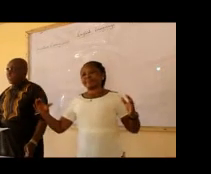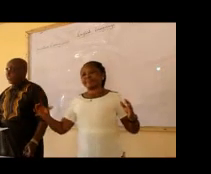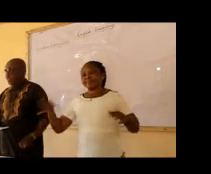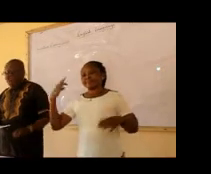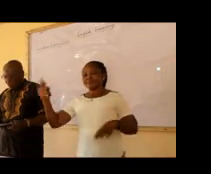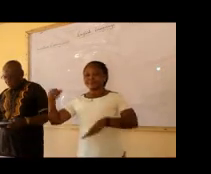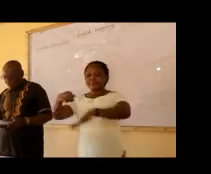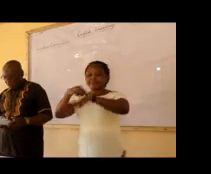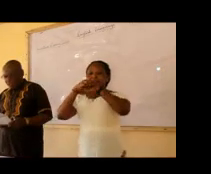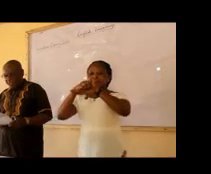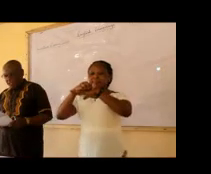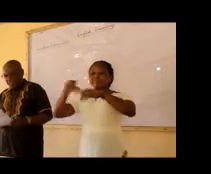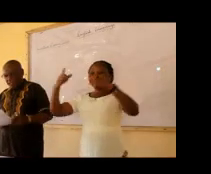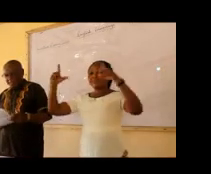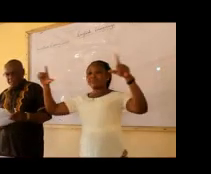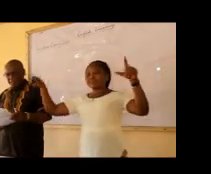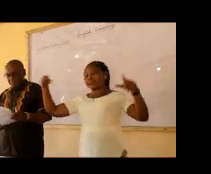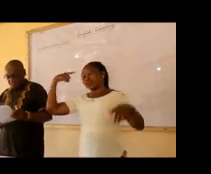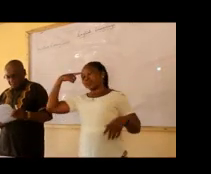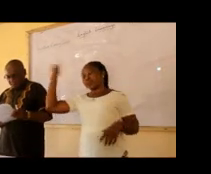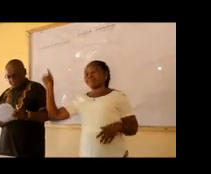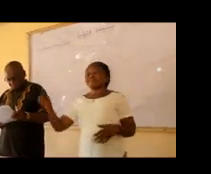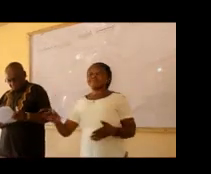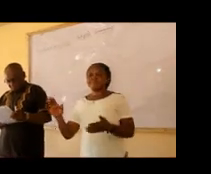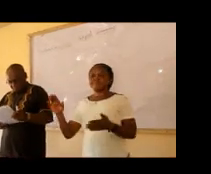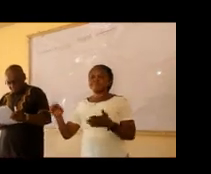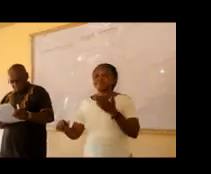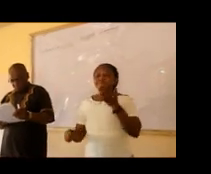of English language for senior classes.